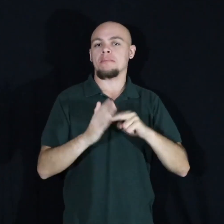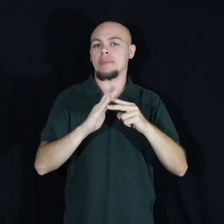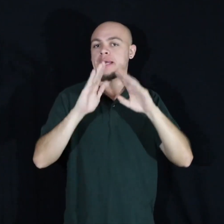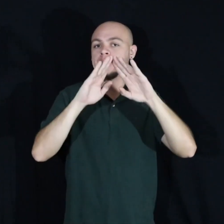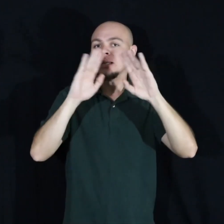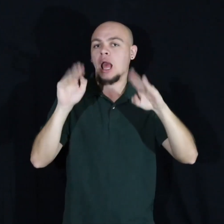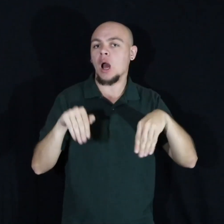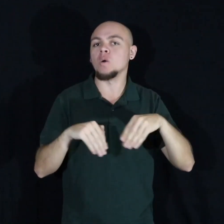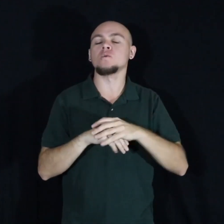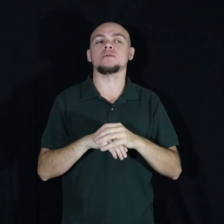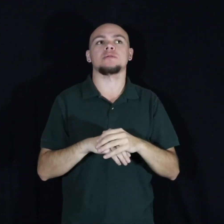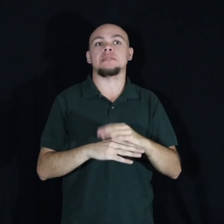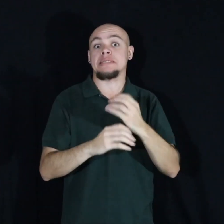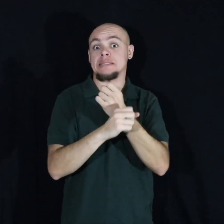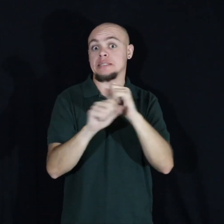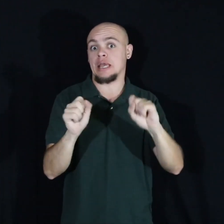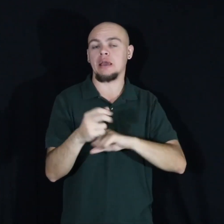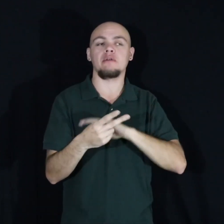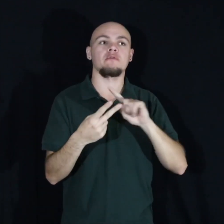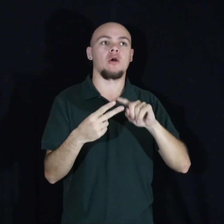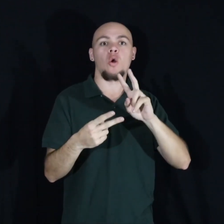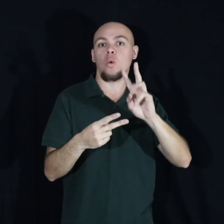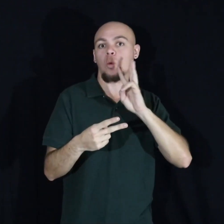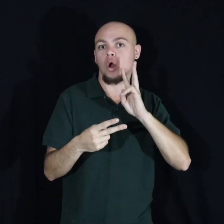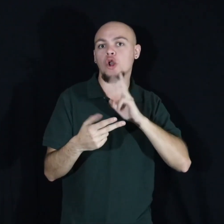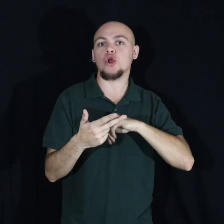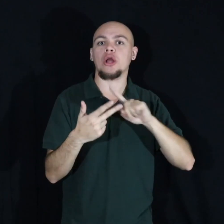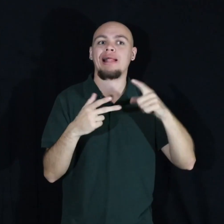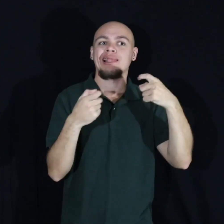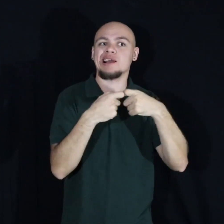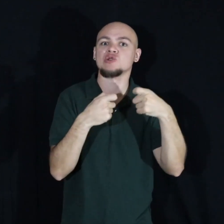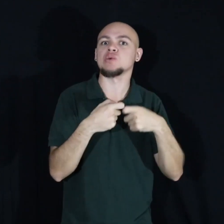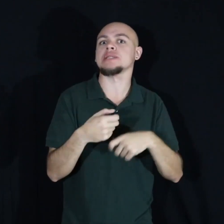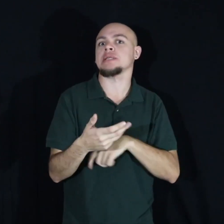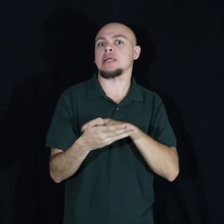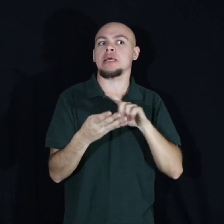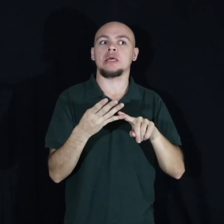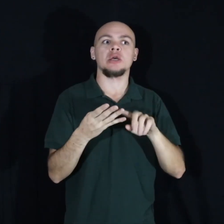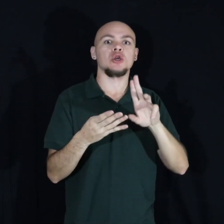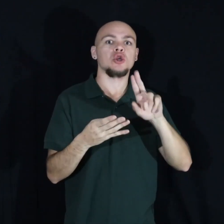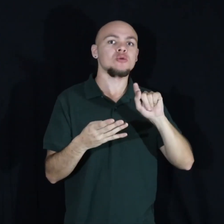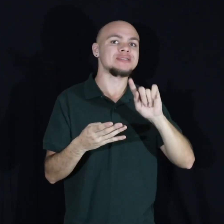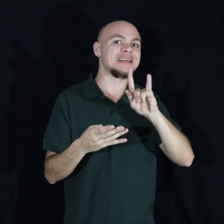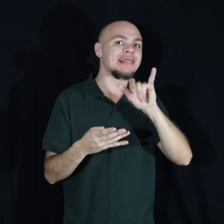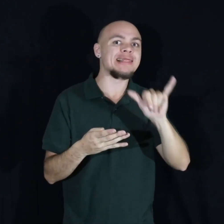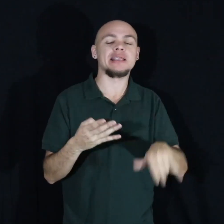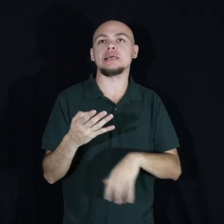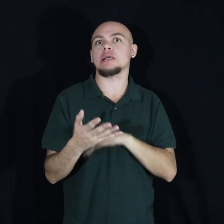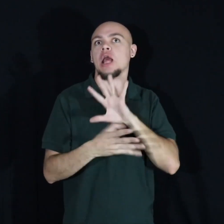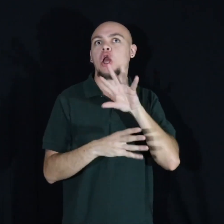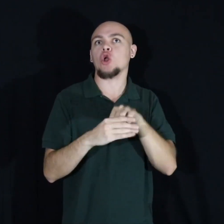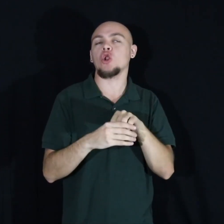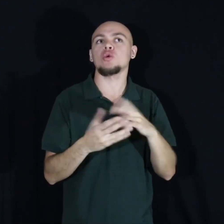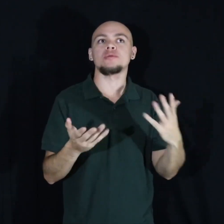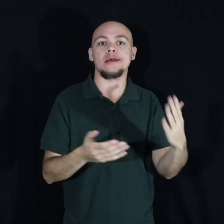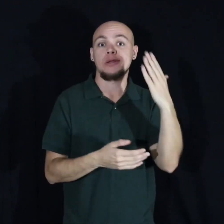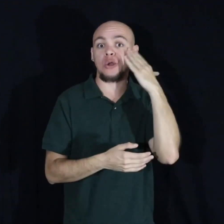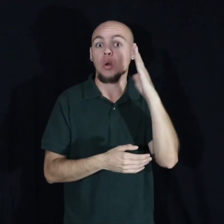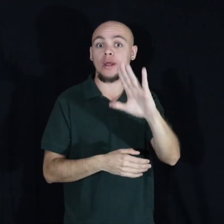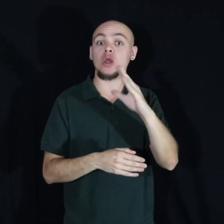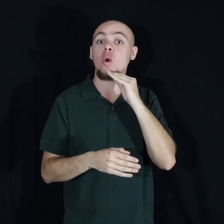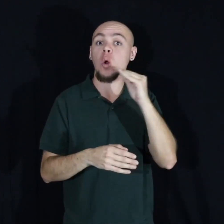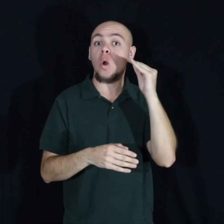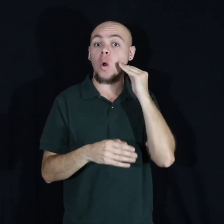safe shelter, water, electricity, utilities. Safety needs include things like knowing that your home